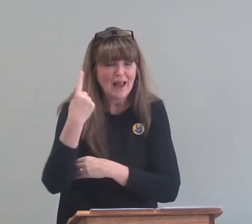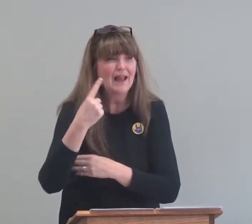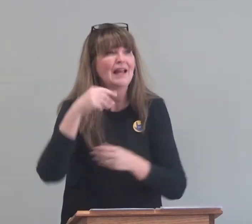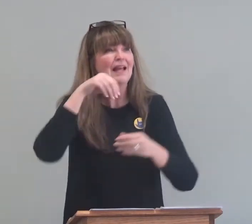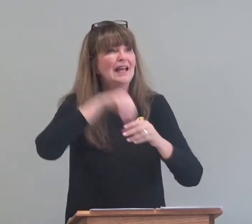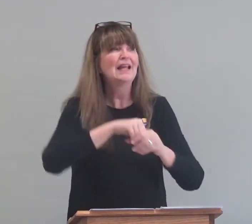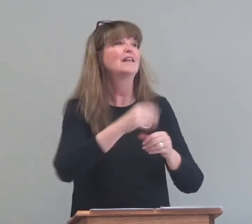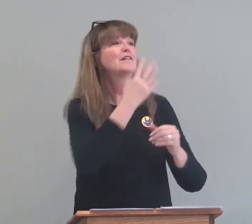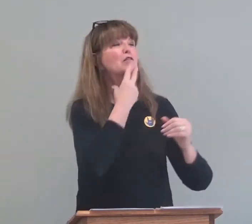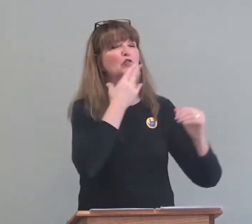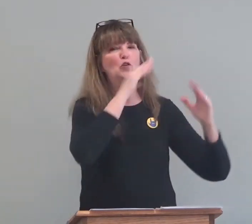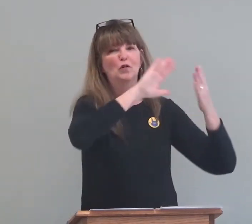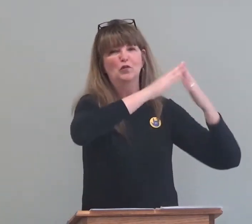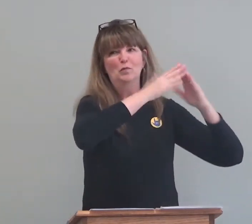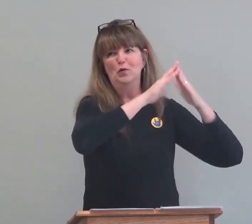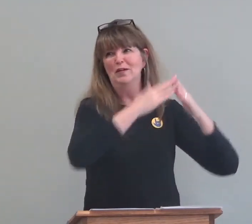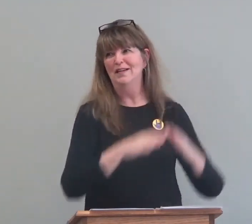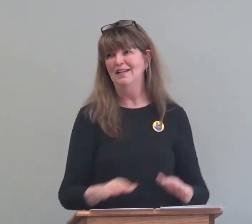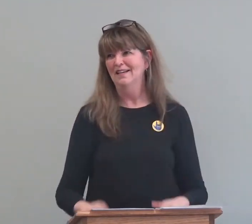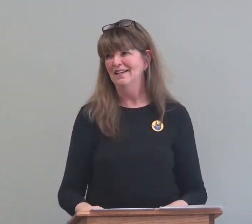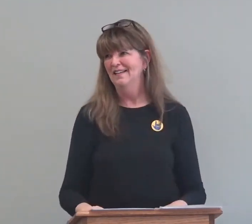to this very day within the Jewish community.